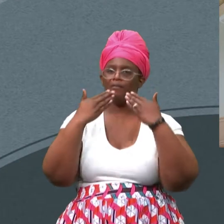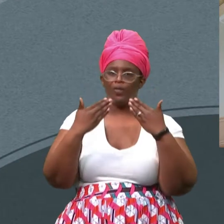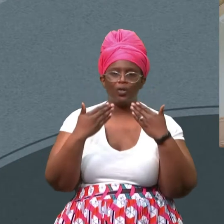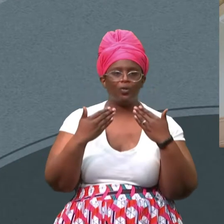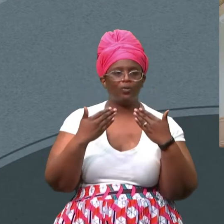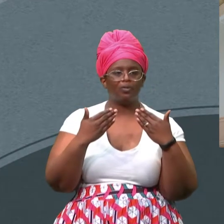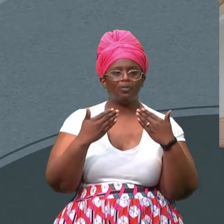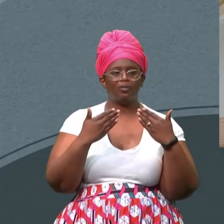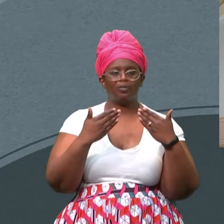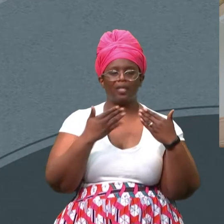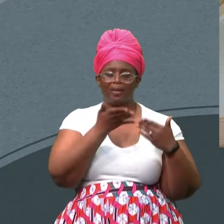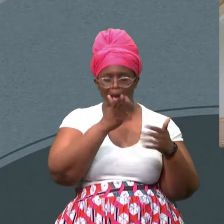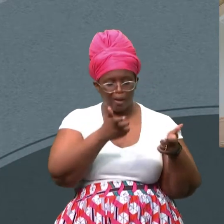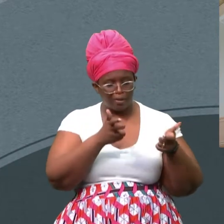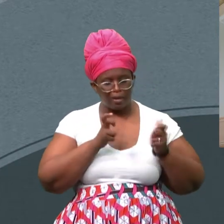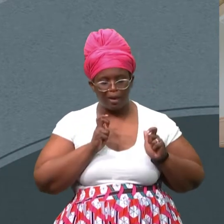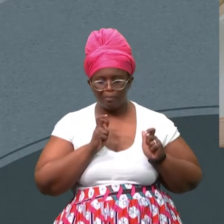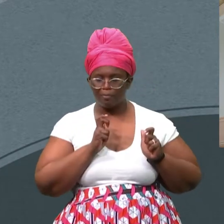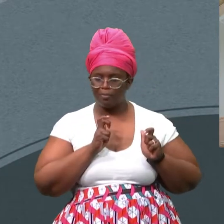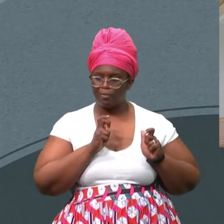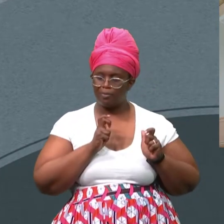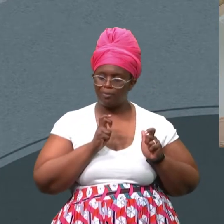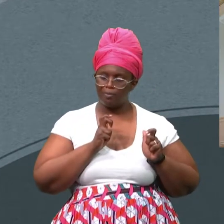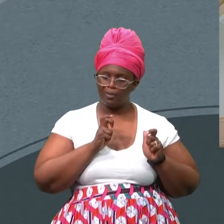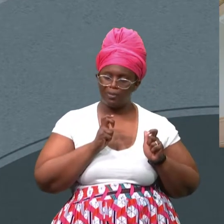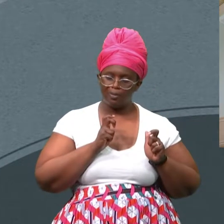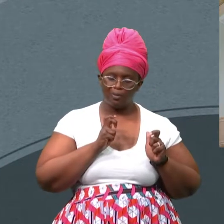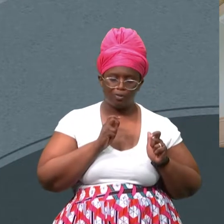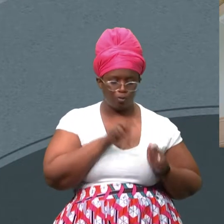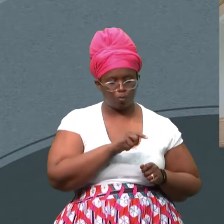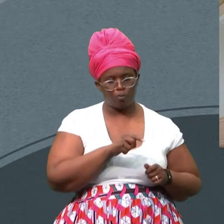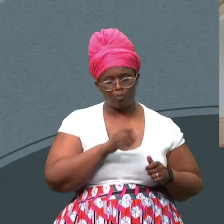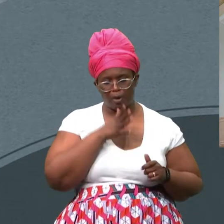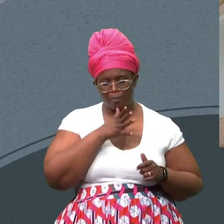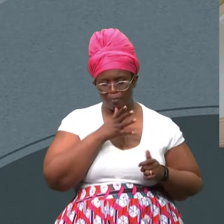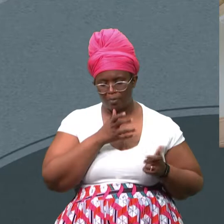you. I'm grateful.